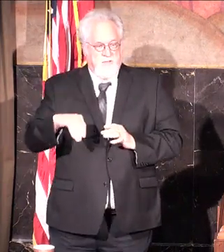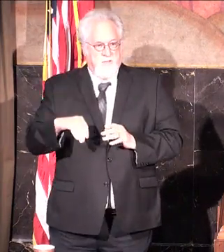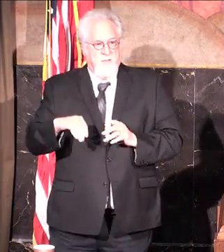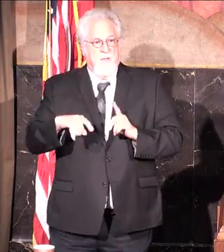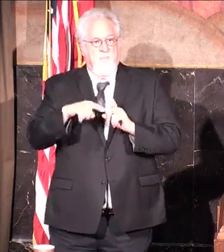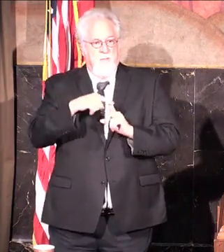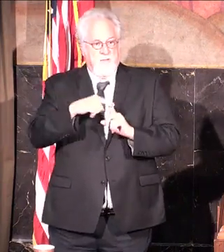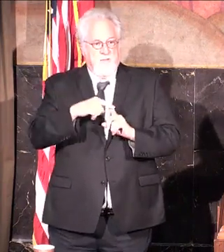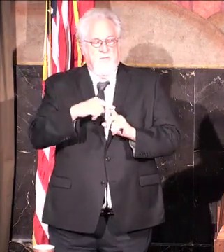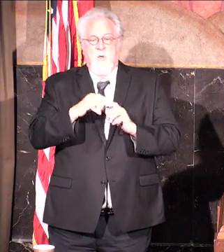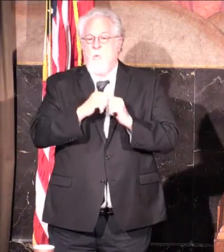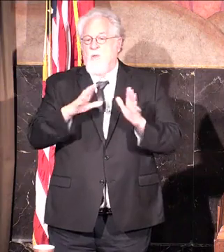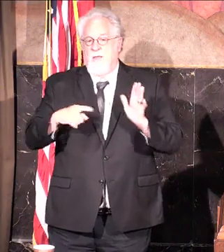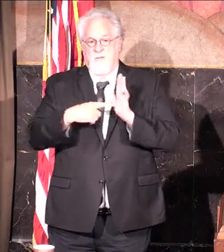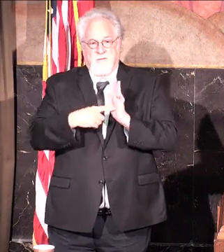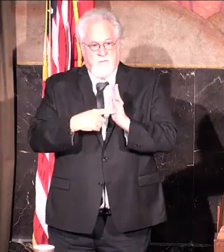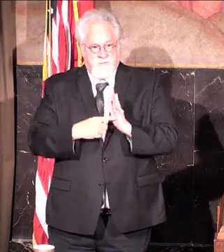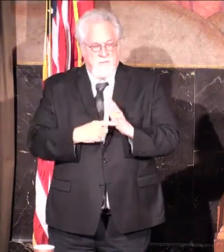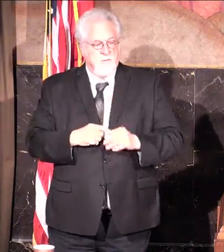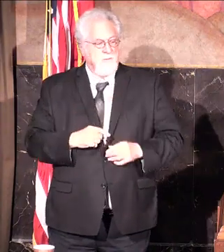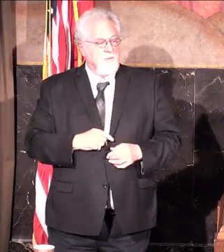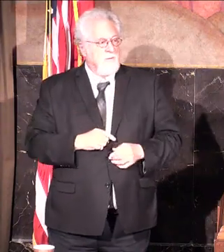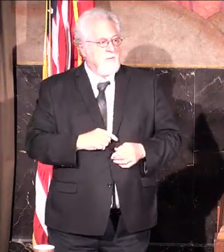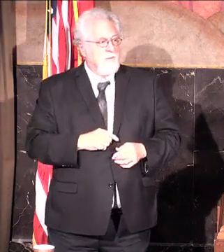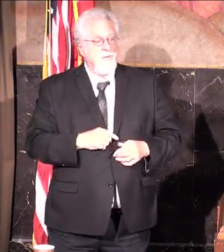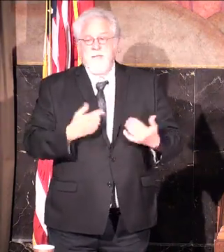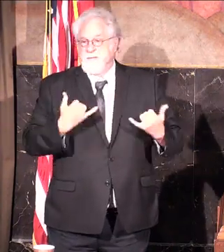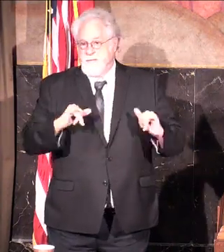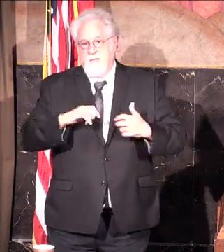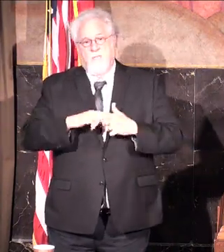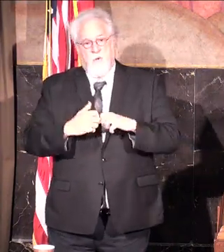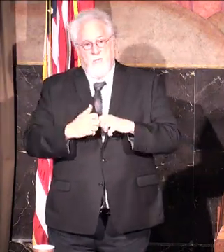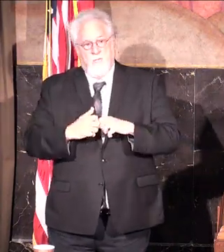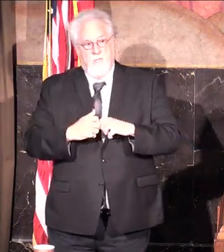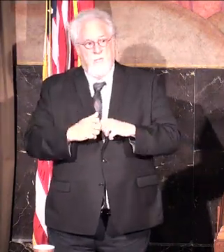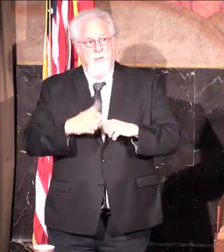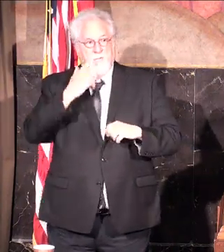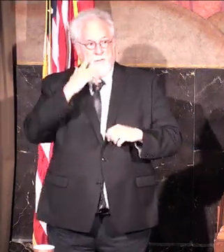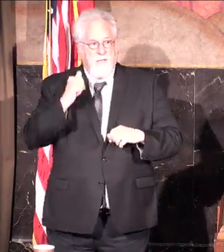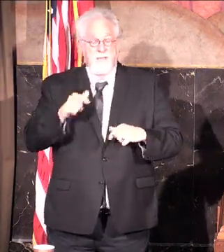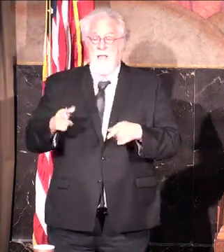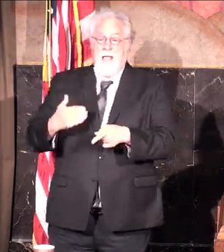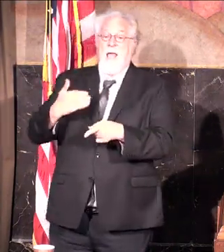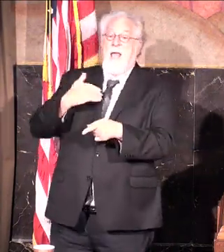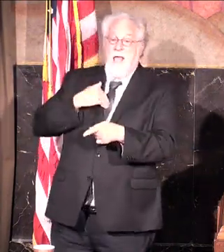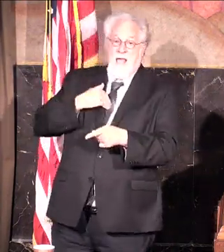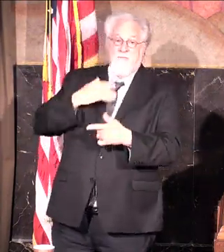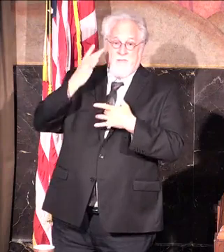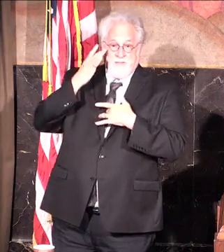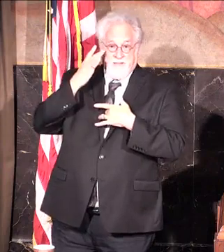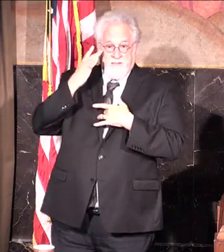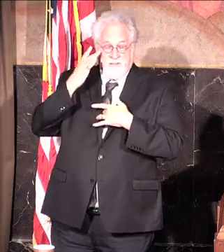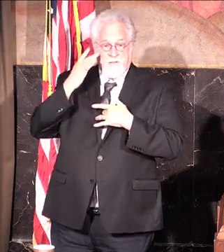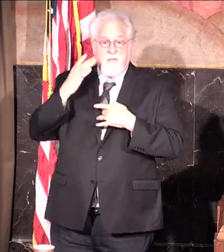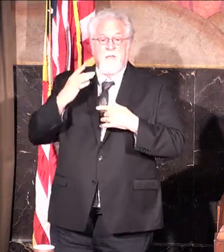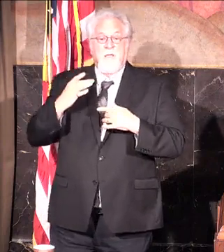positives being asymptomatic individuals. That's still a problem because they have the disease. They're